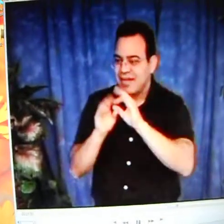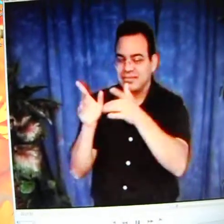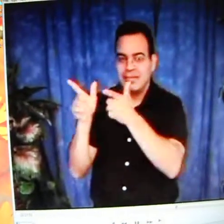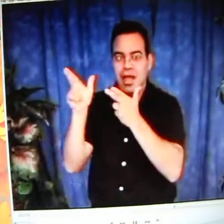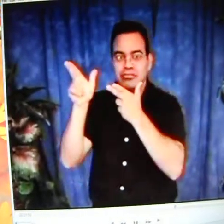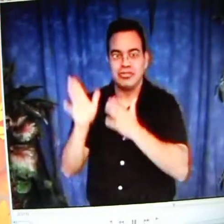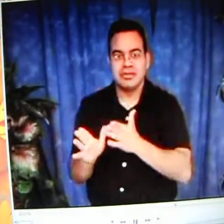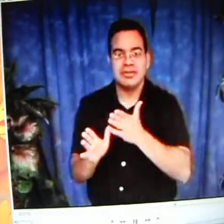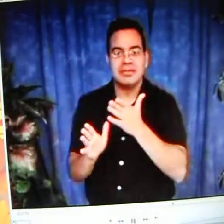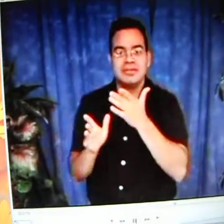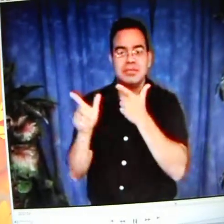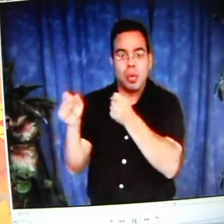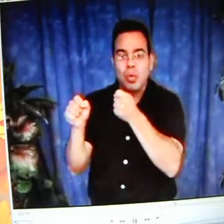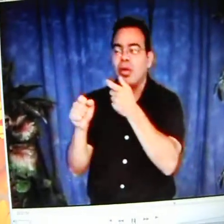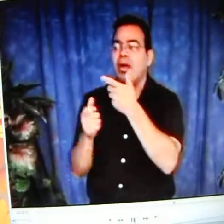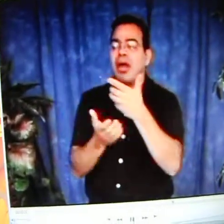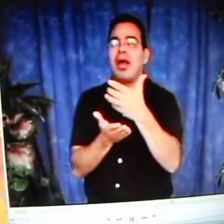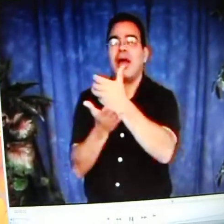Well, I saw in this truck,